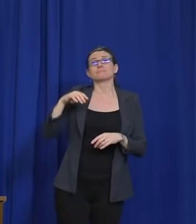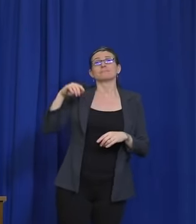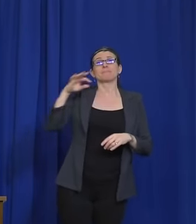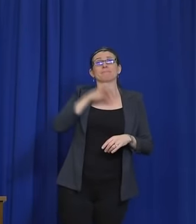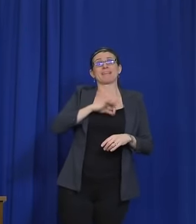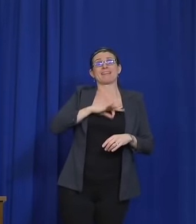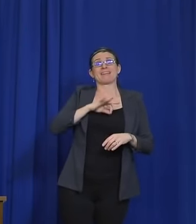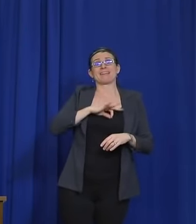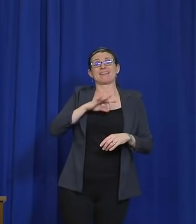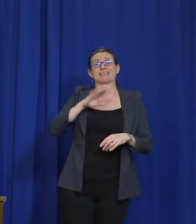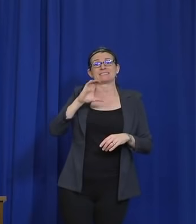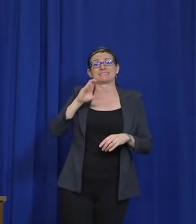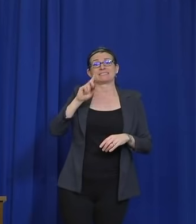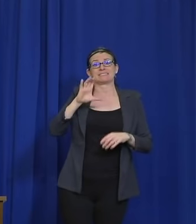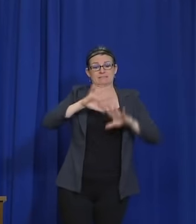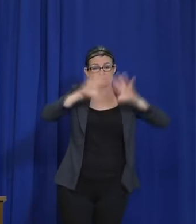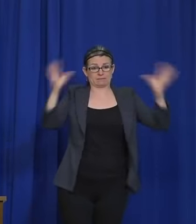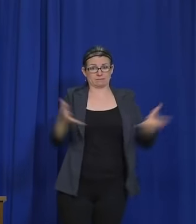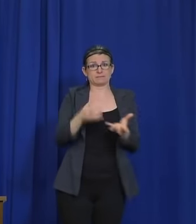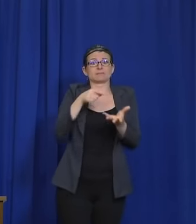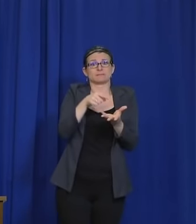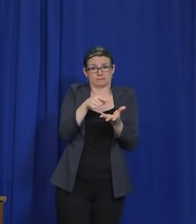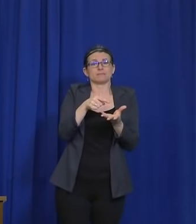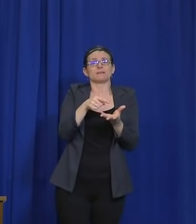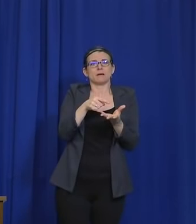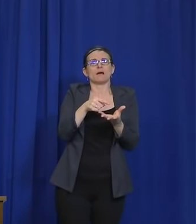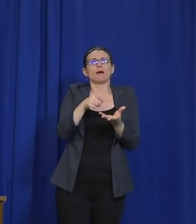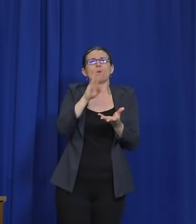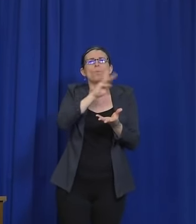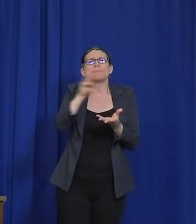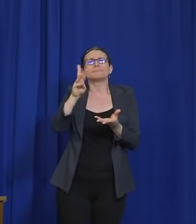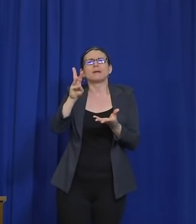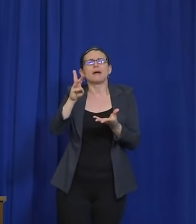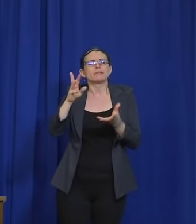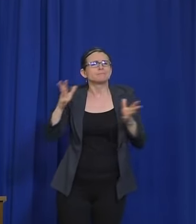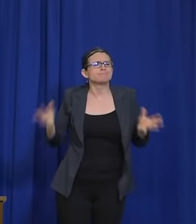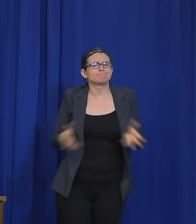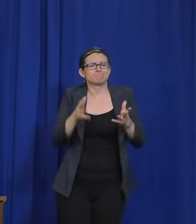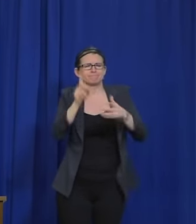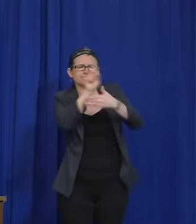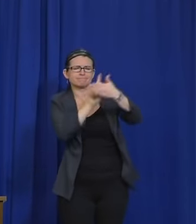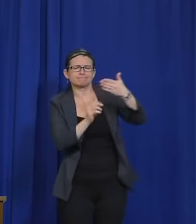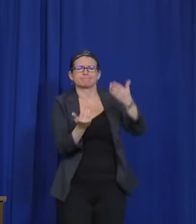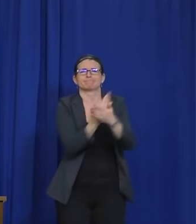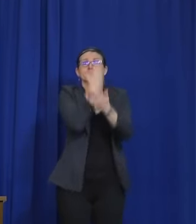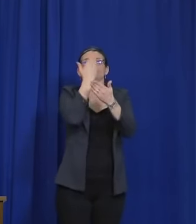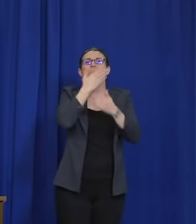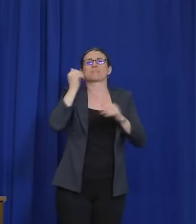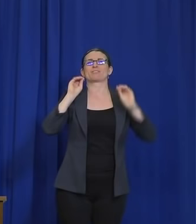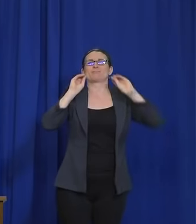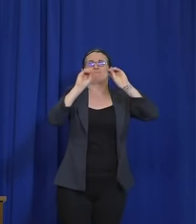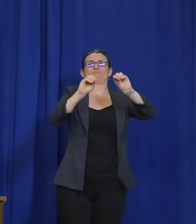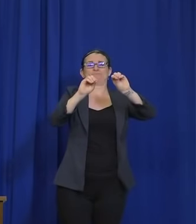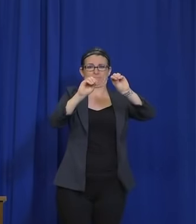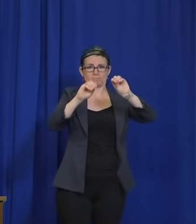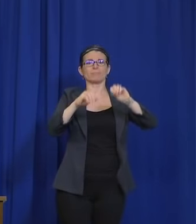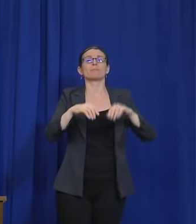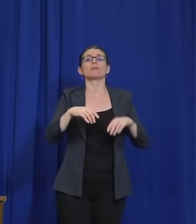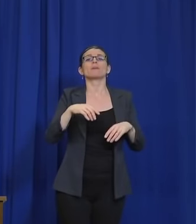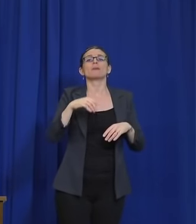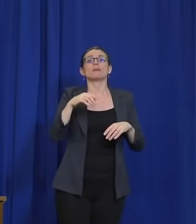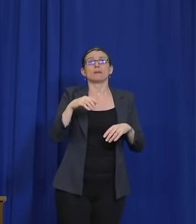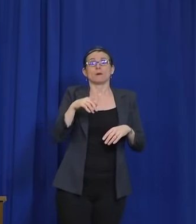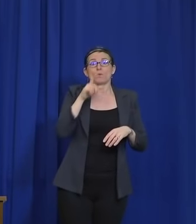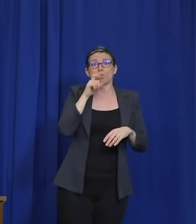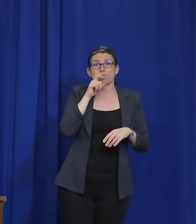website new data visualizations. You can now see the cases by county, the trends, the rates, how Maine